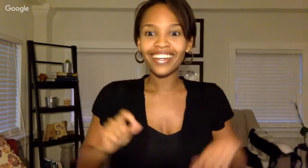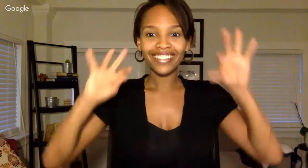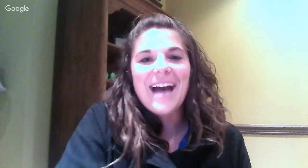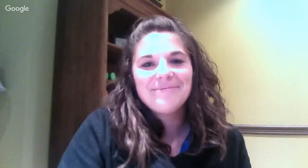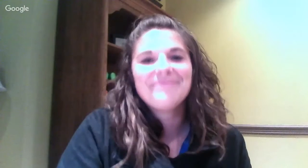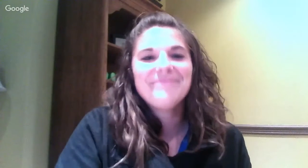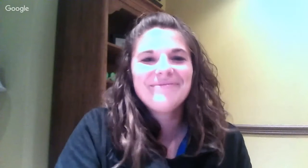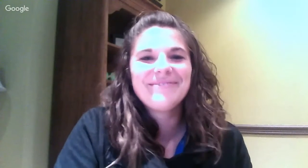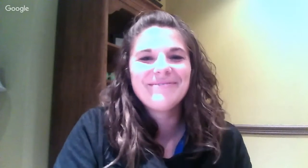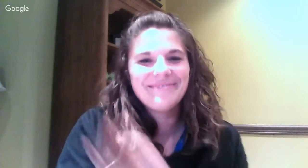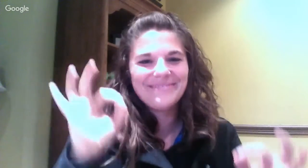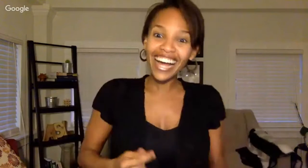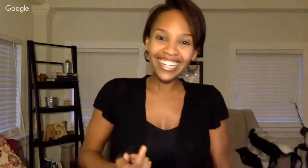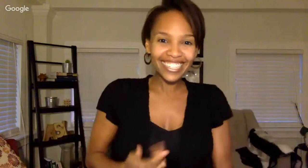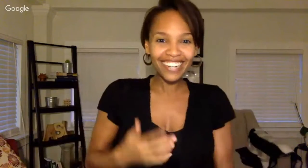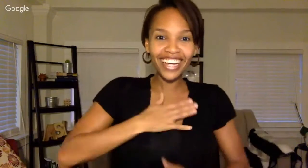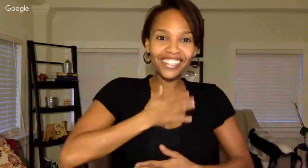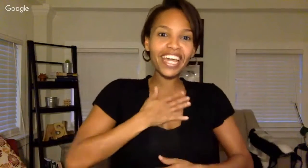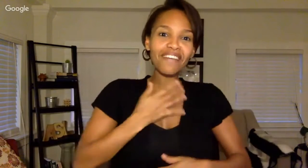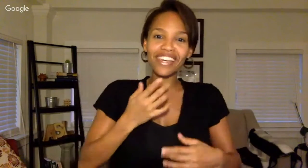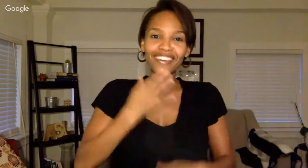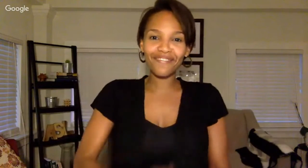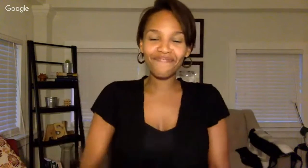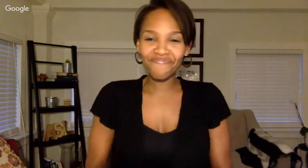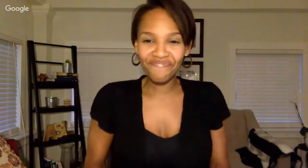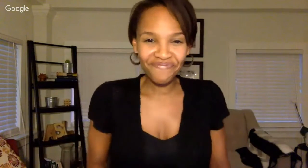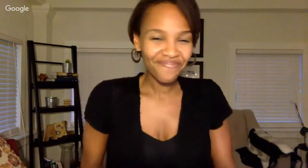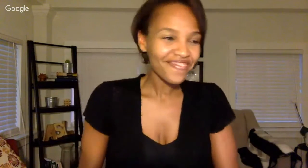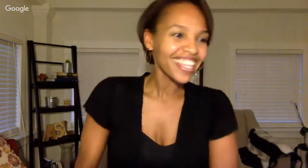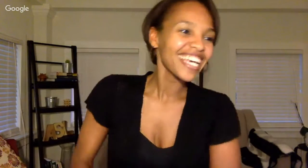Yeah. Well, good. I'm glad you came. Thank you. Thank you.